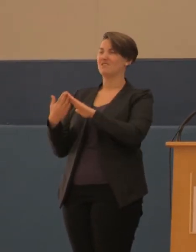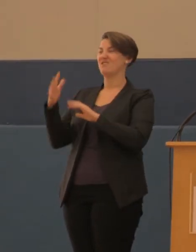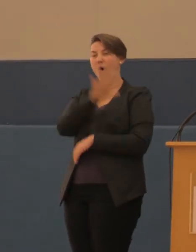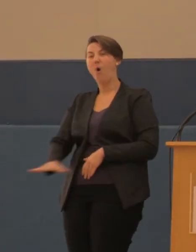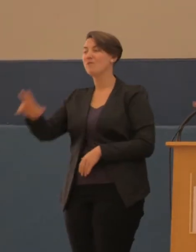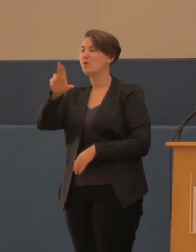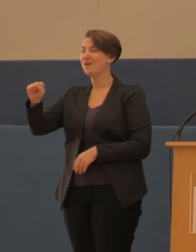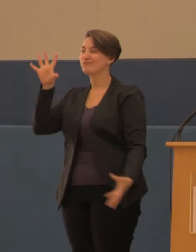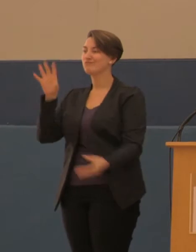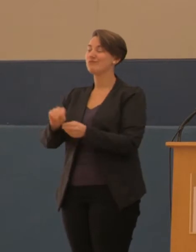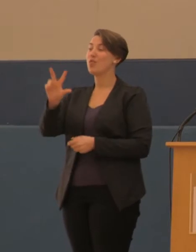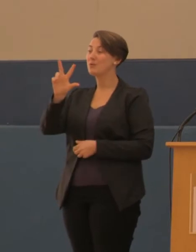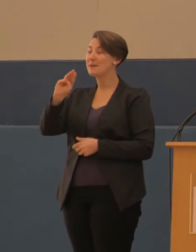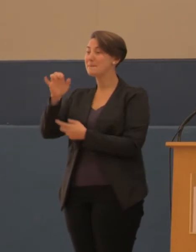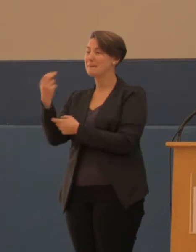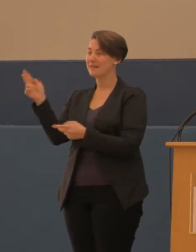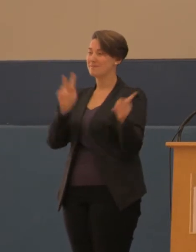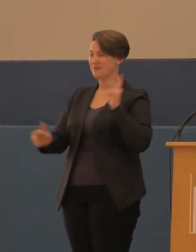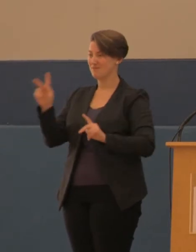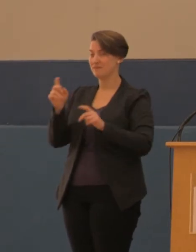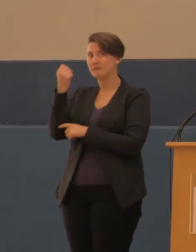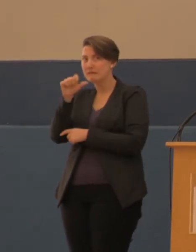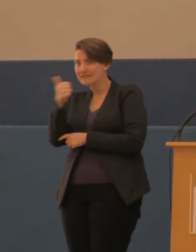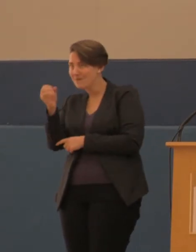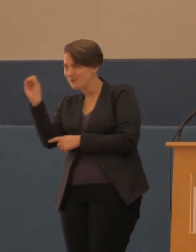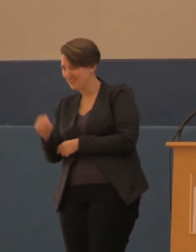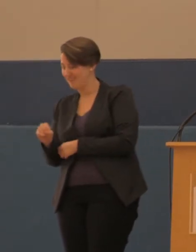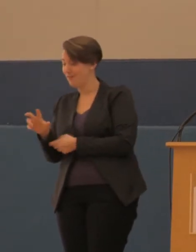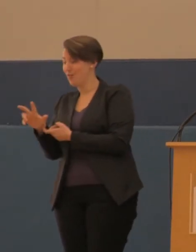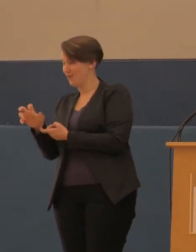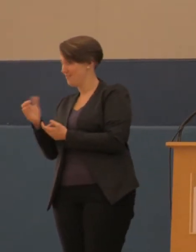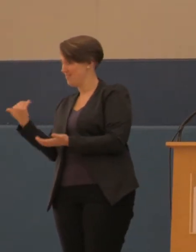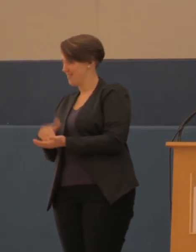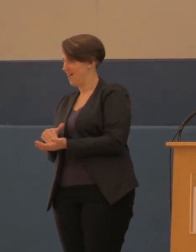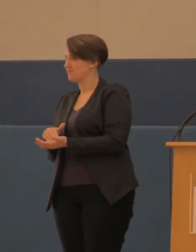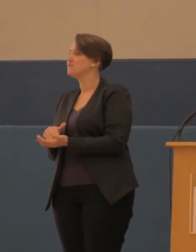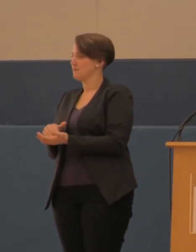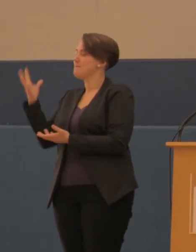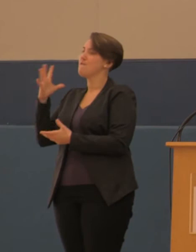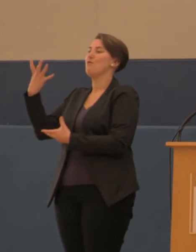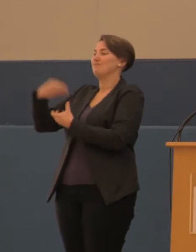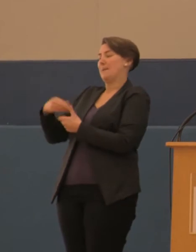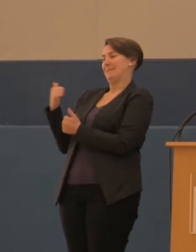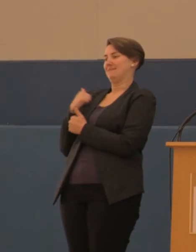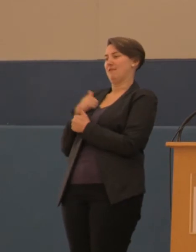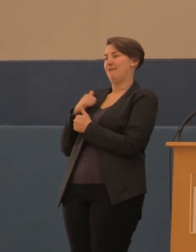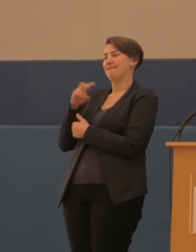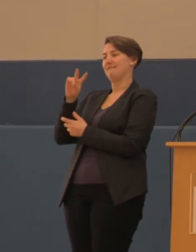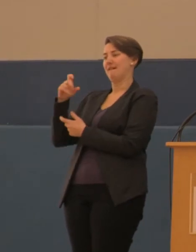million. 10% of us, 300,000 of us, are military vets, most of